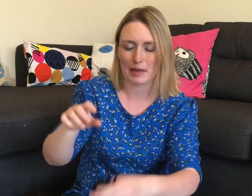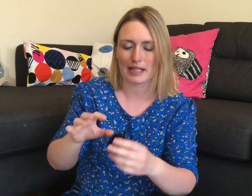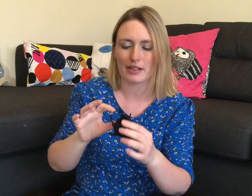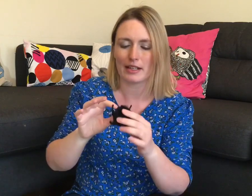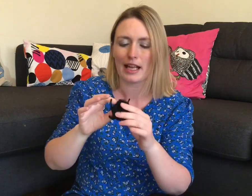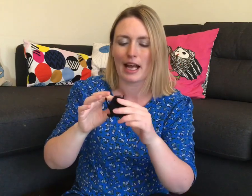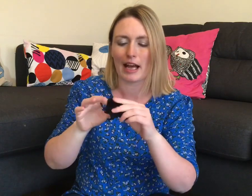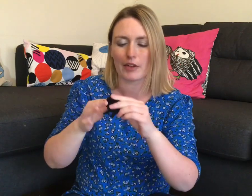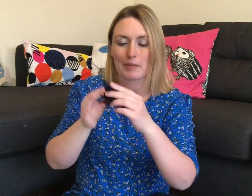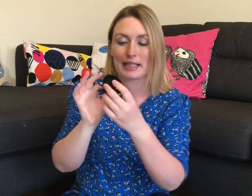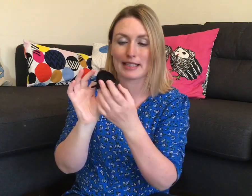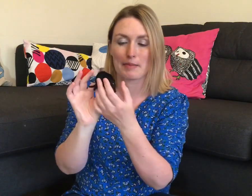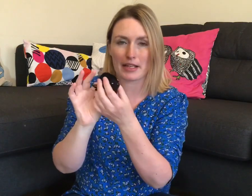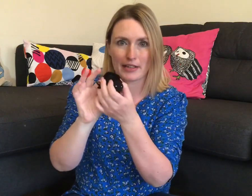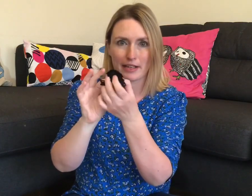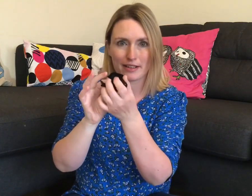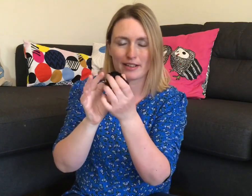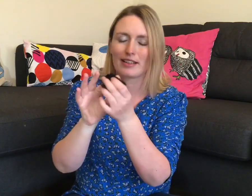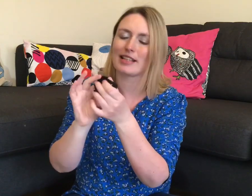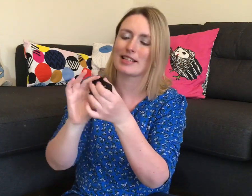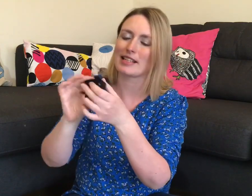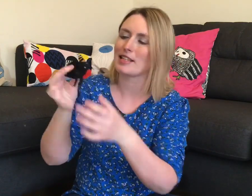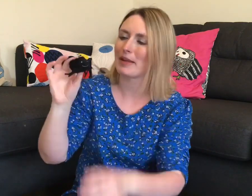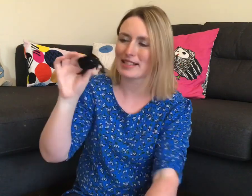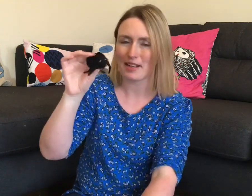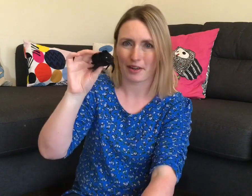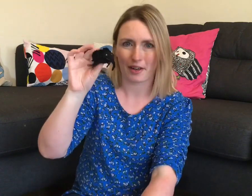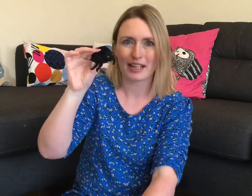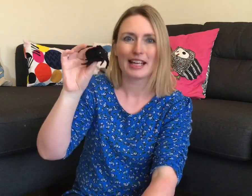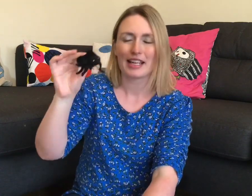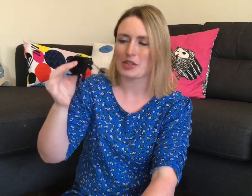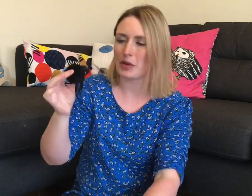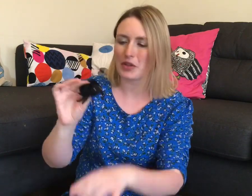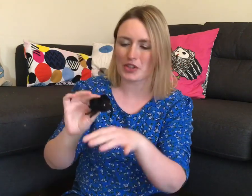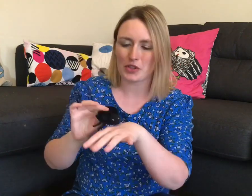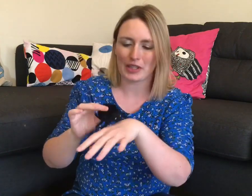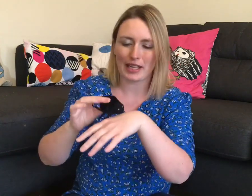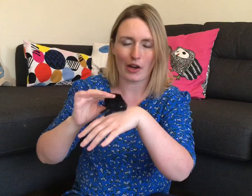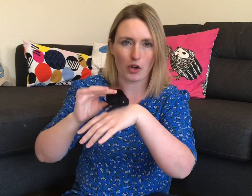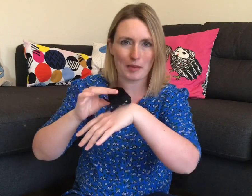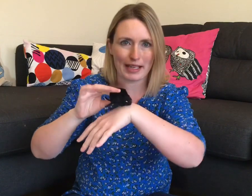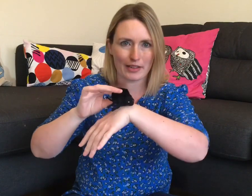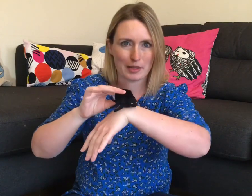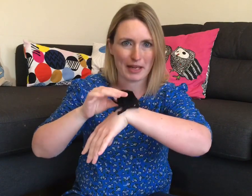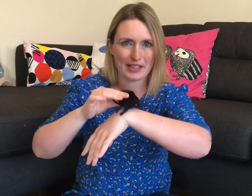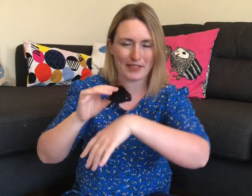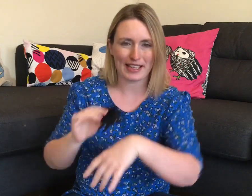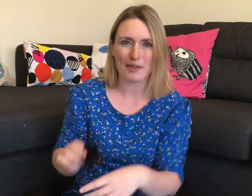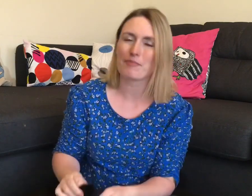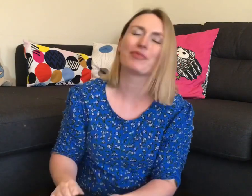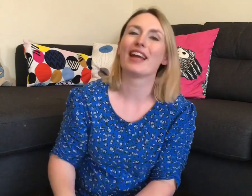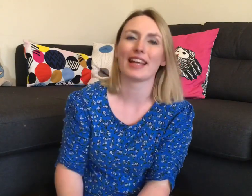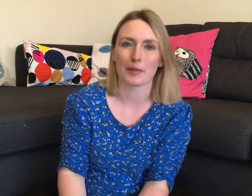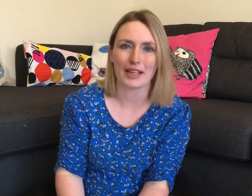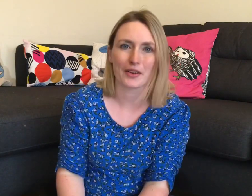spider I've got my little spider here this is Incy Wincy so you're all going to join in at home and get your spiders ready here we go